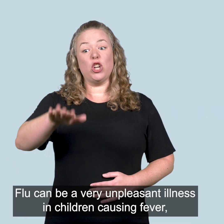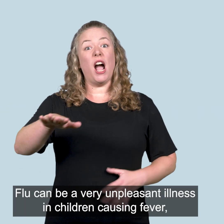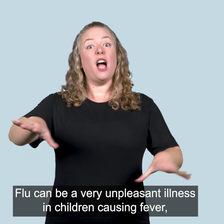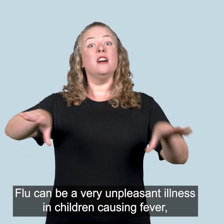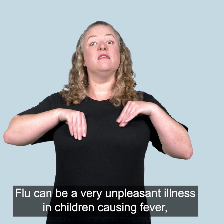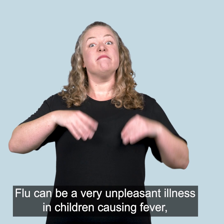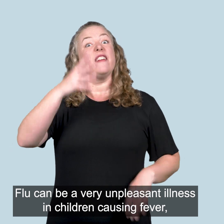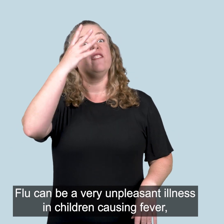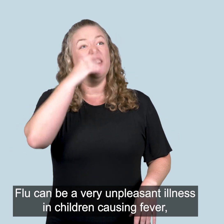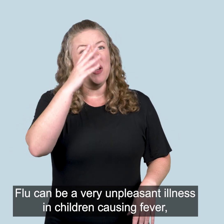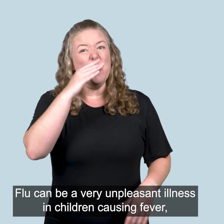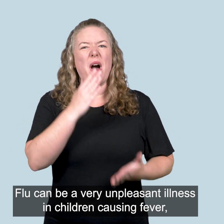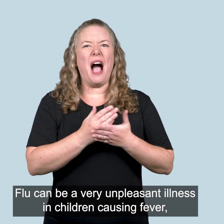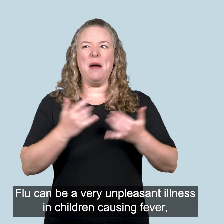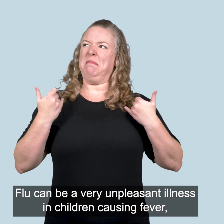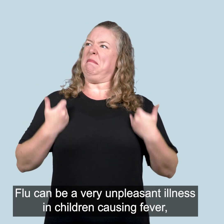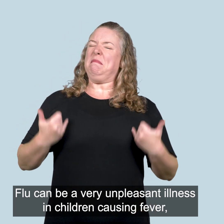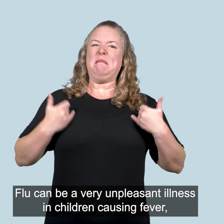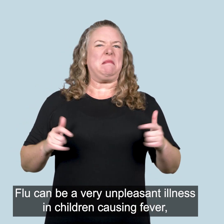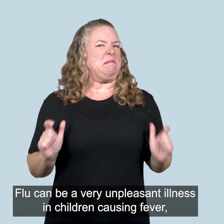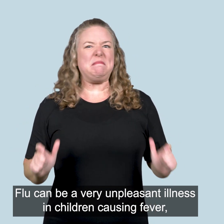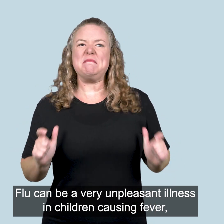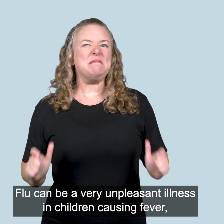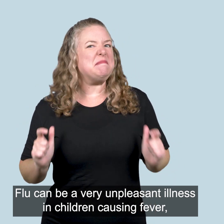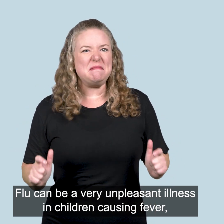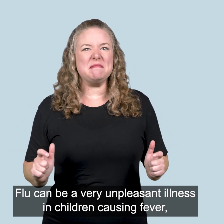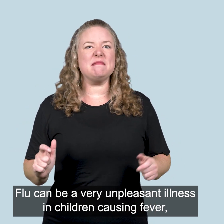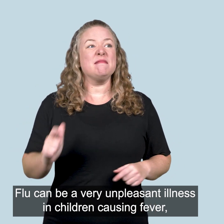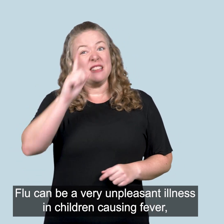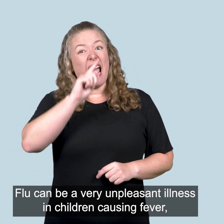Flu can be a very unpleasant illness in children, causing fever,